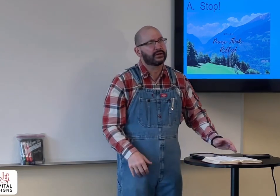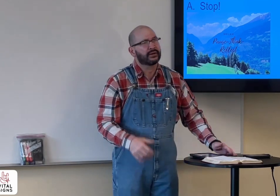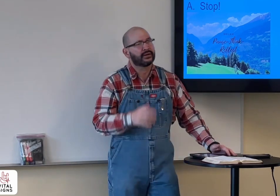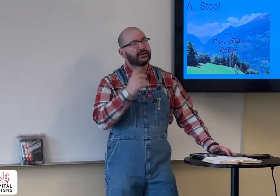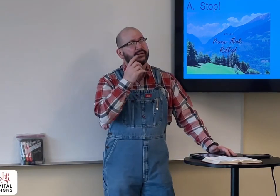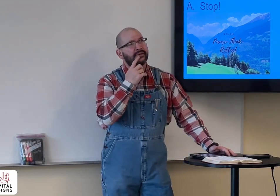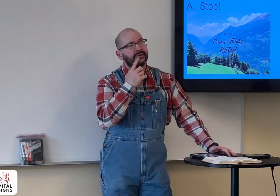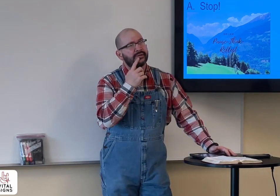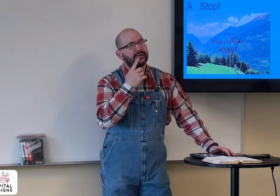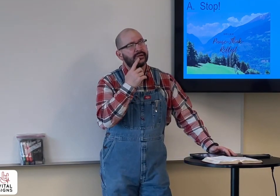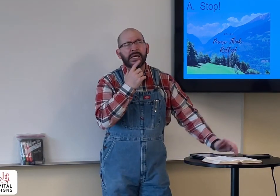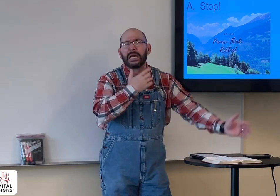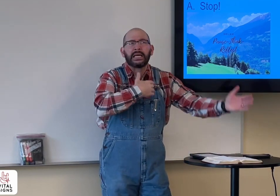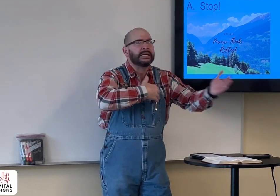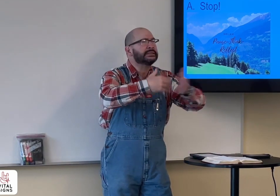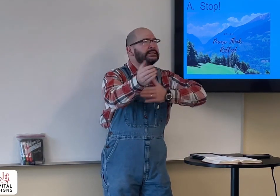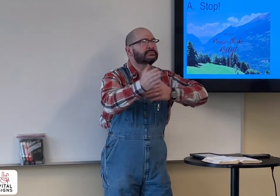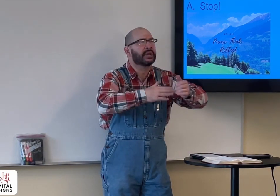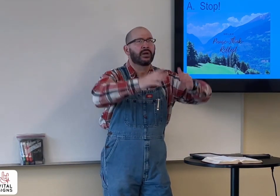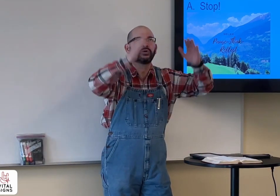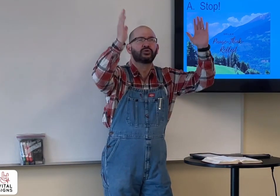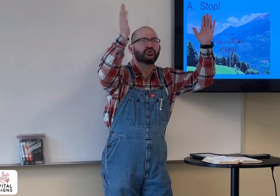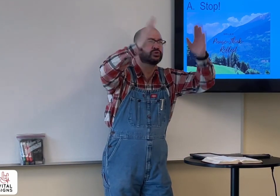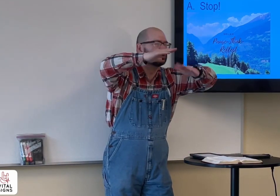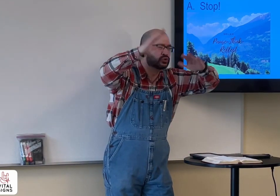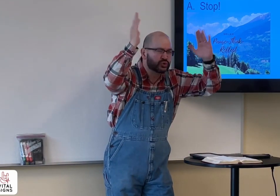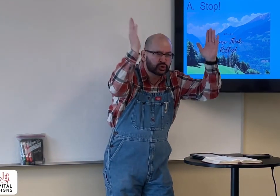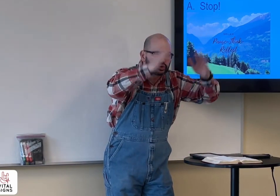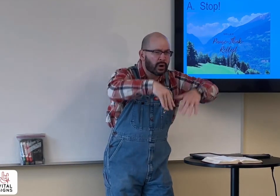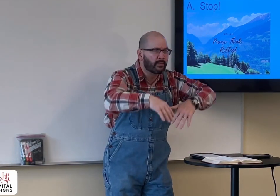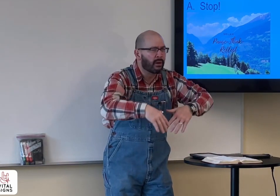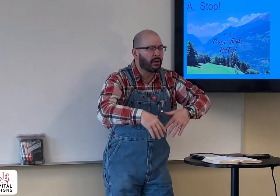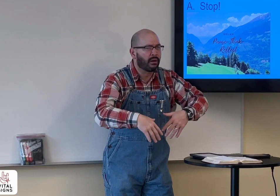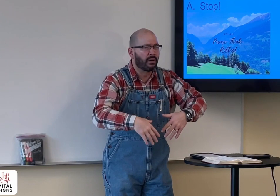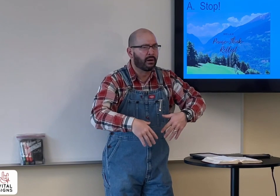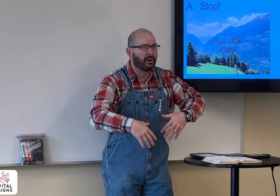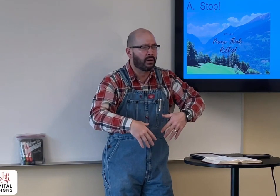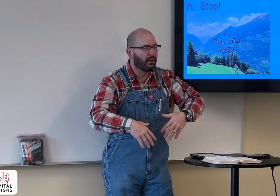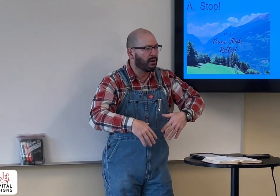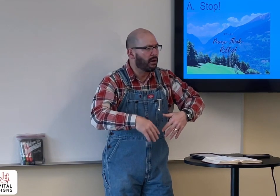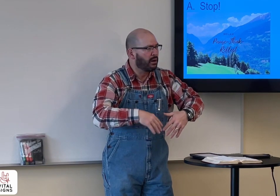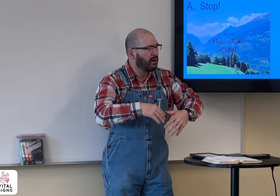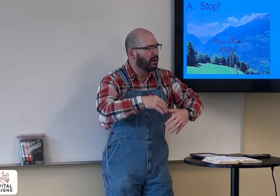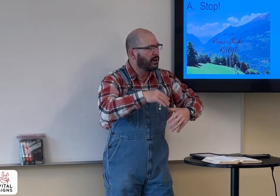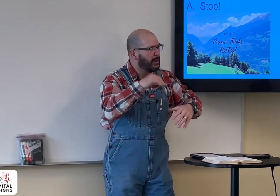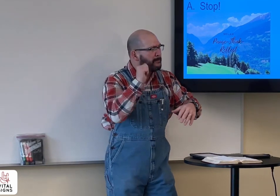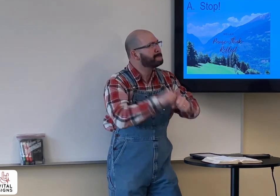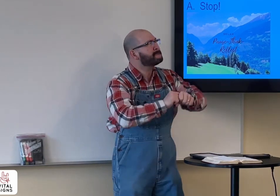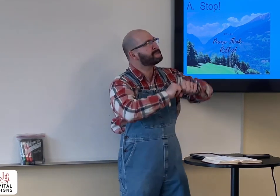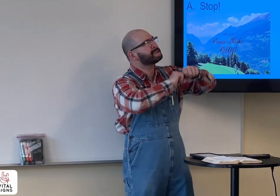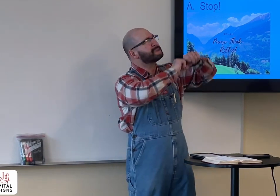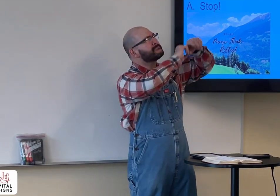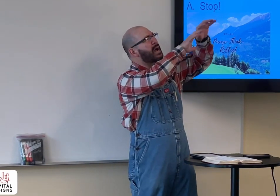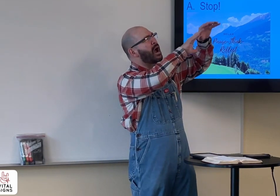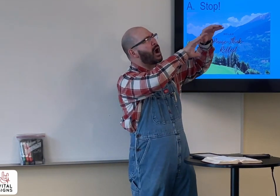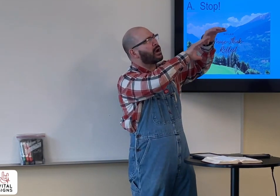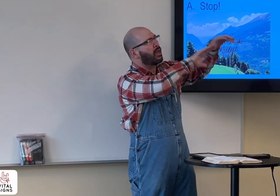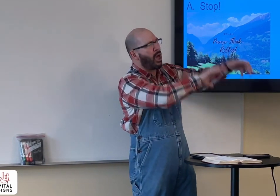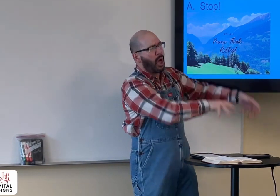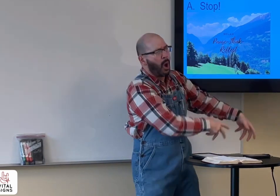things. It doesn't matter if whatever the trouble is. You see a mountain and